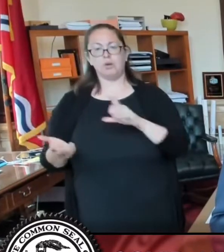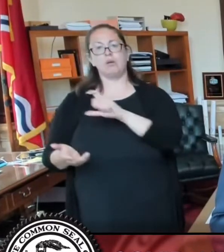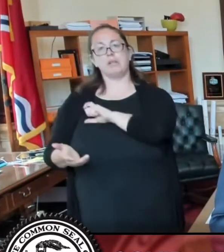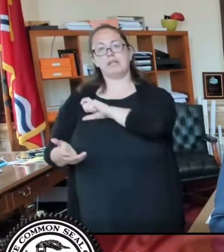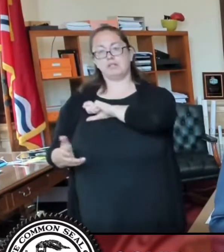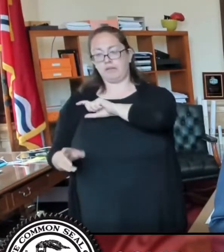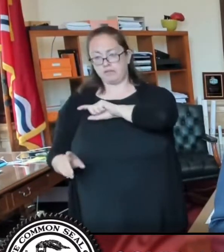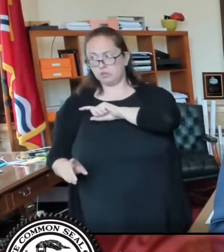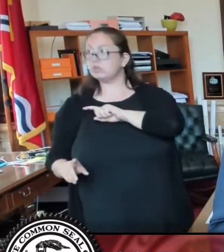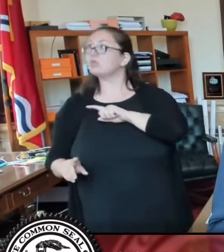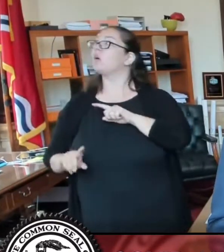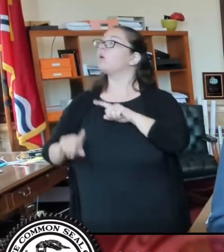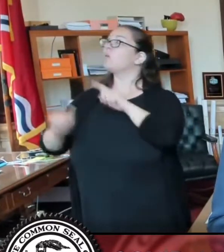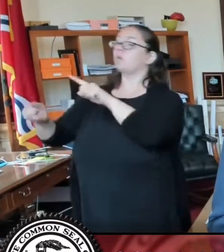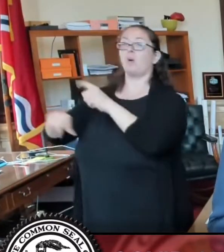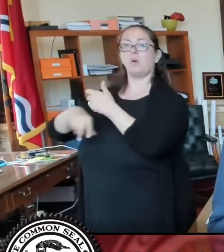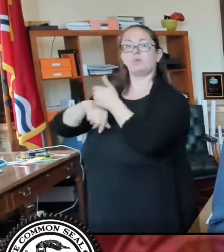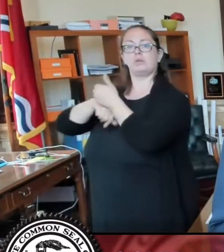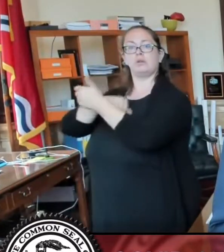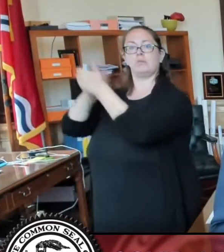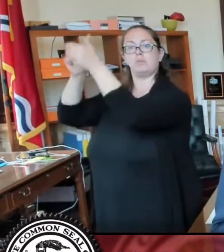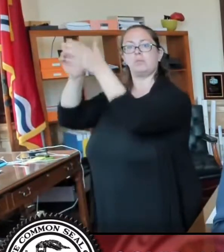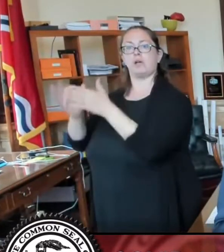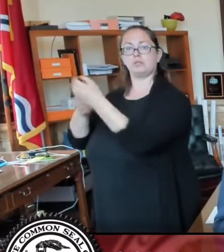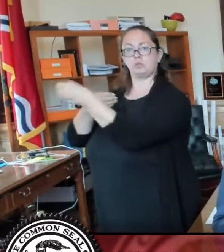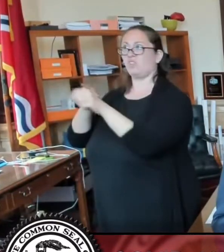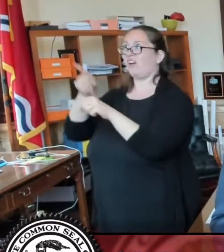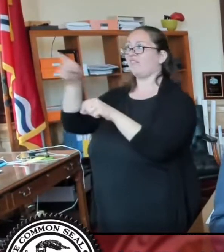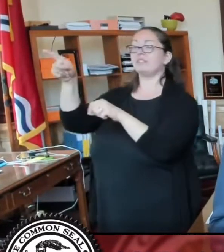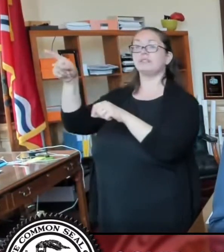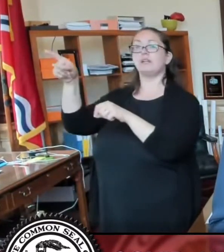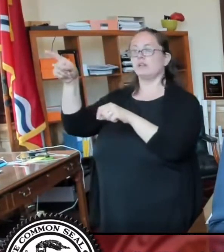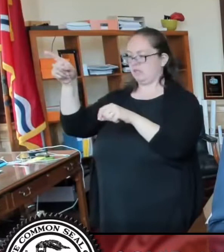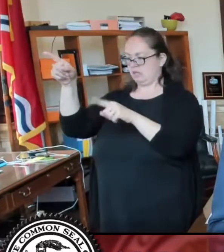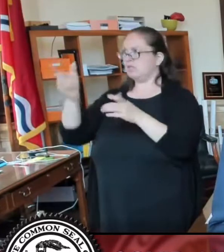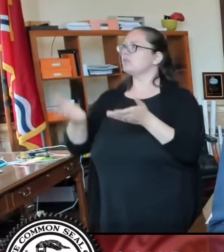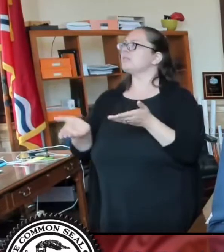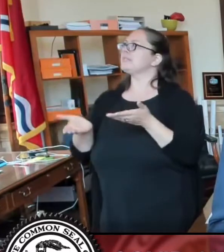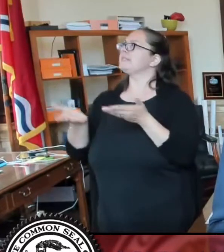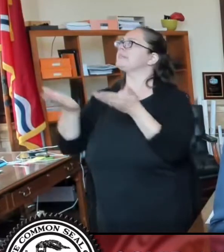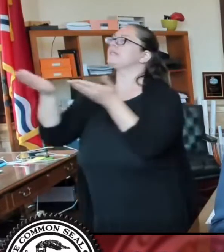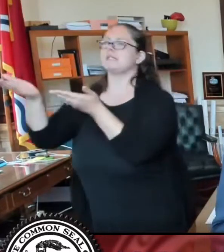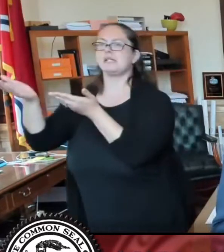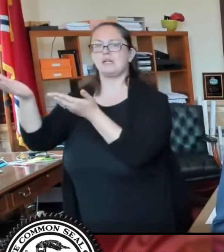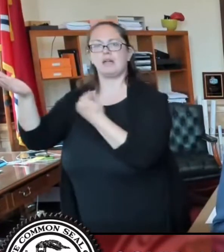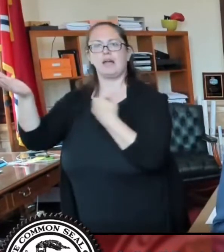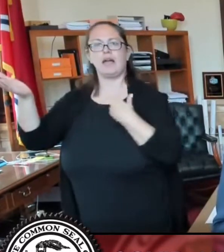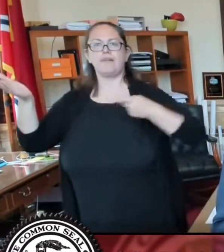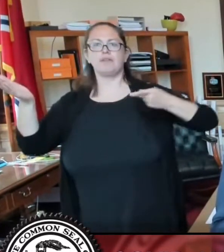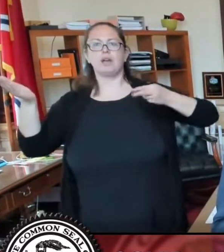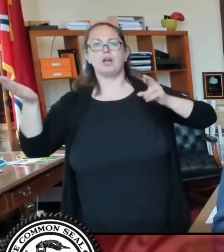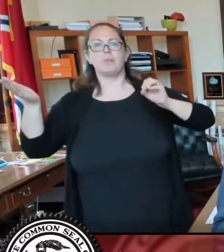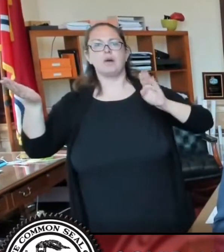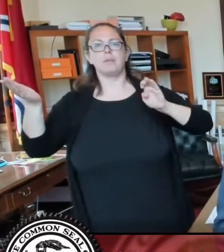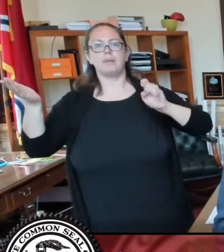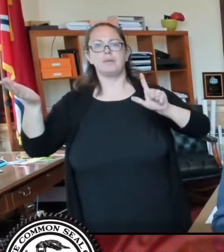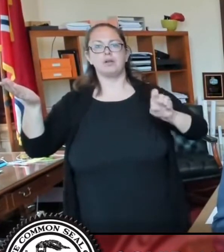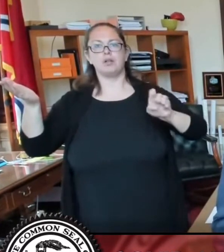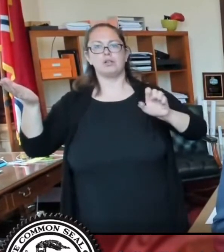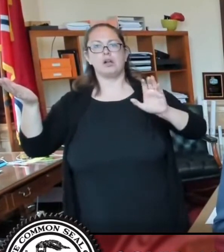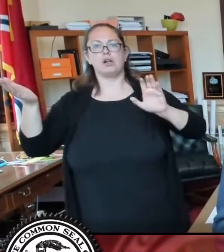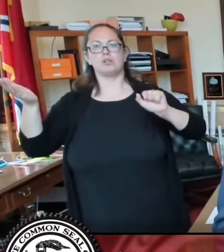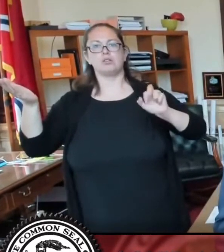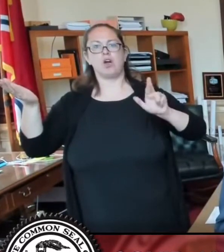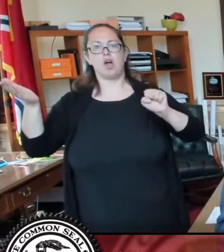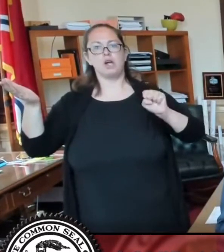go to the prosecutor's office, they have to go to the prosecutor's office with sufficient probable cause. And that probable cause, more often than